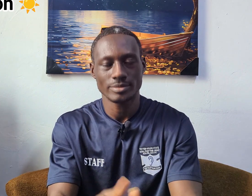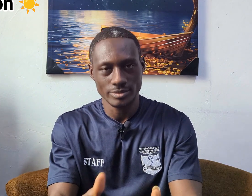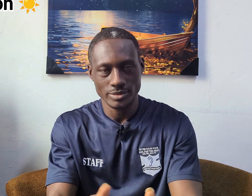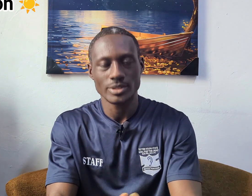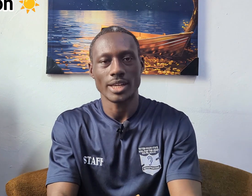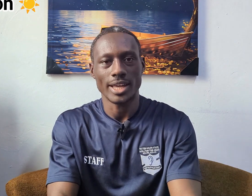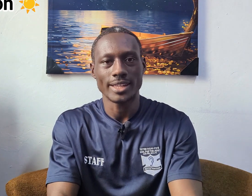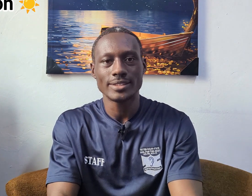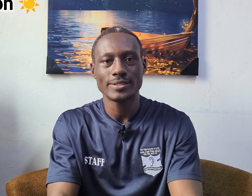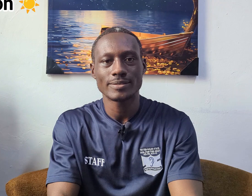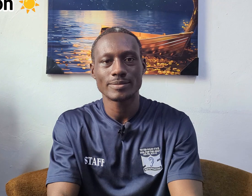Again.